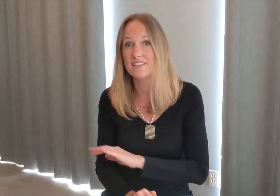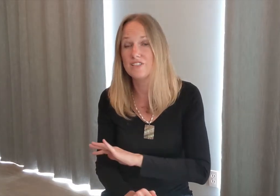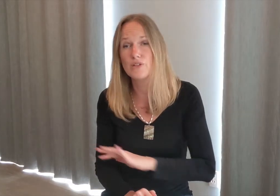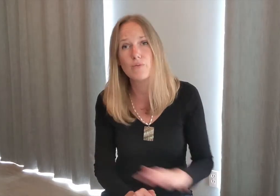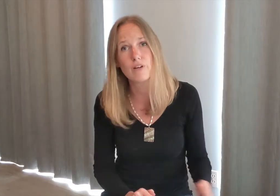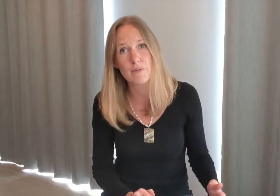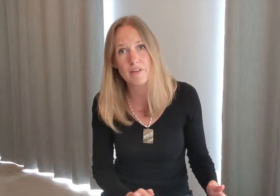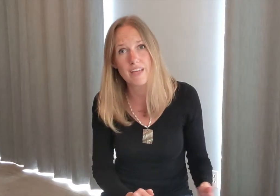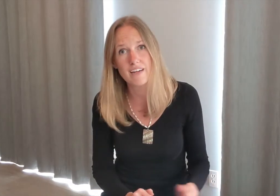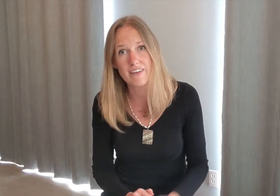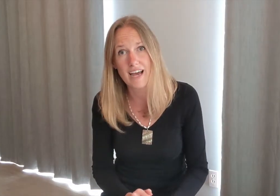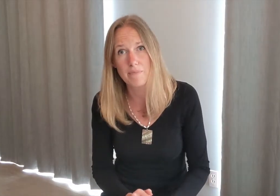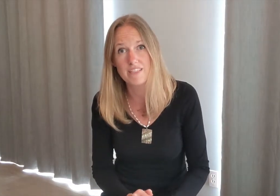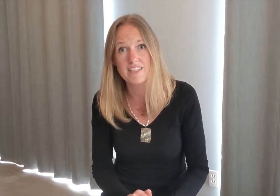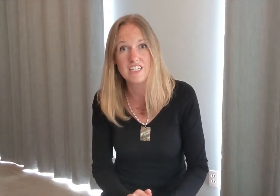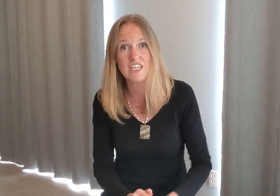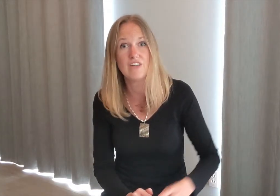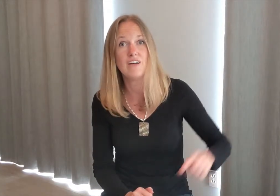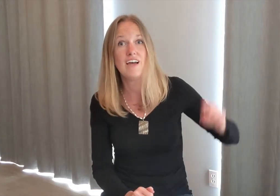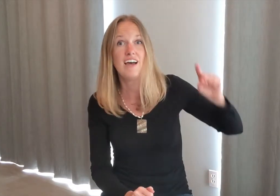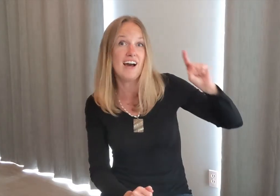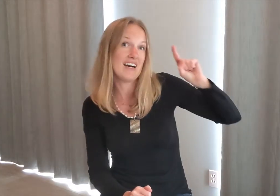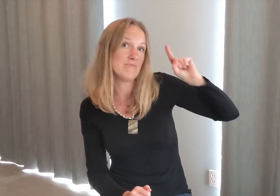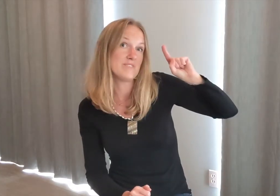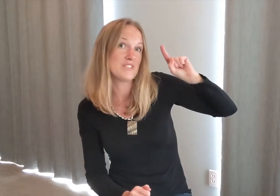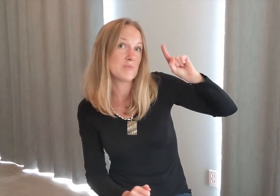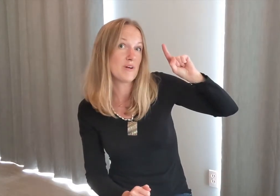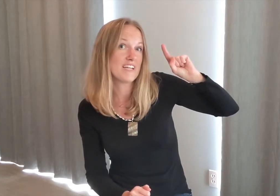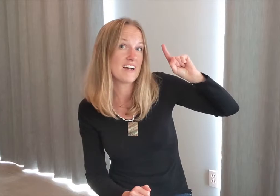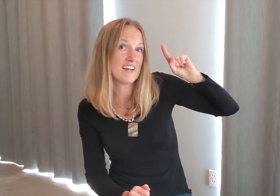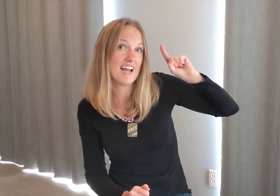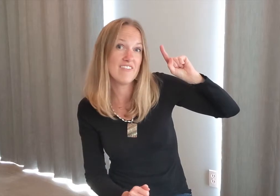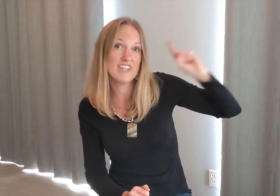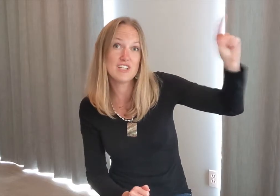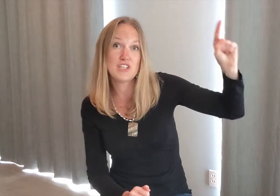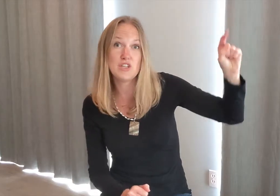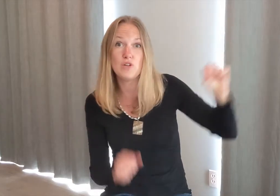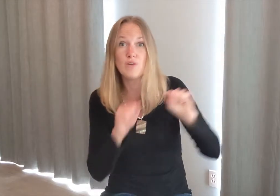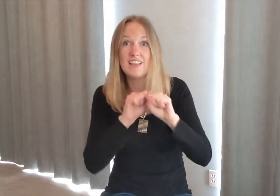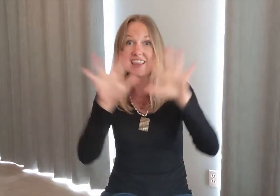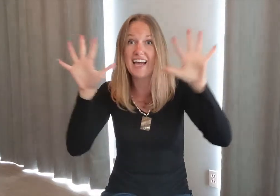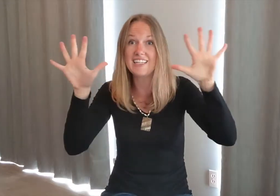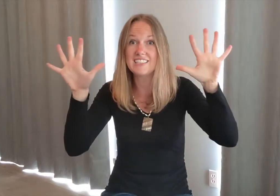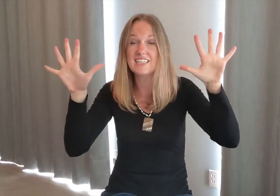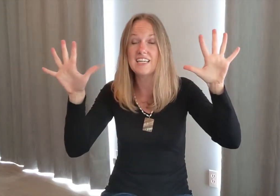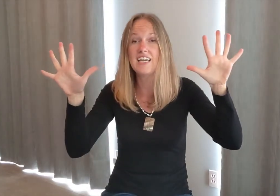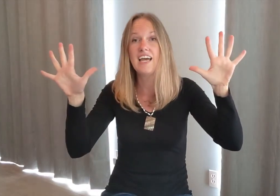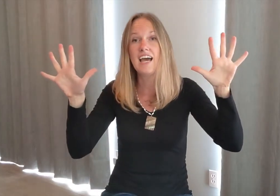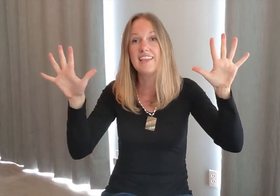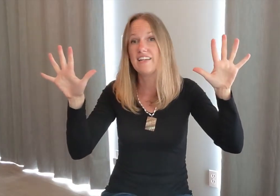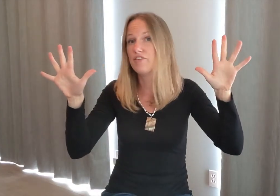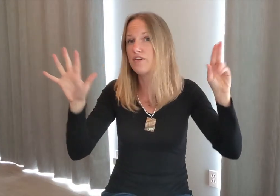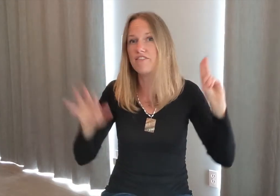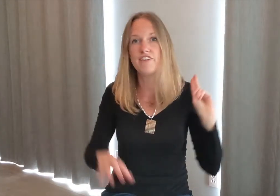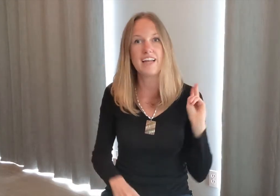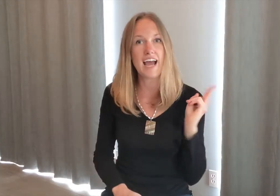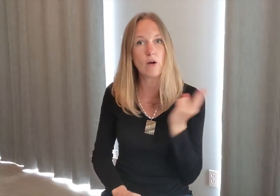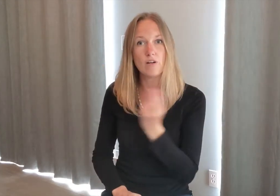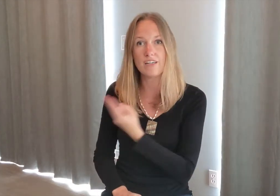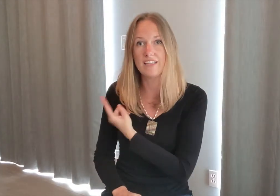Don't worry about that if it happens to you. So you're pointing to God in heaven, you light, and then if you can fit our in there,